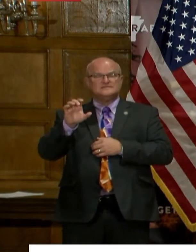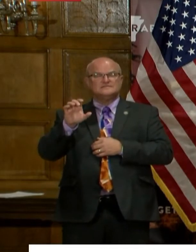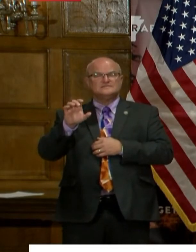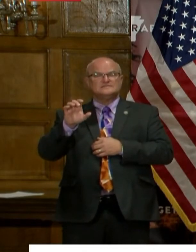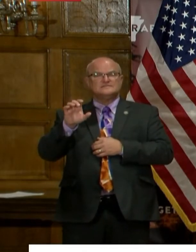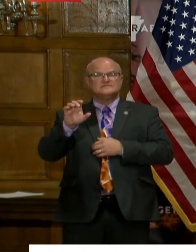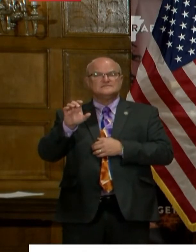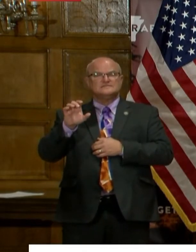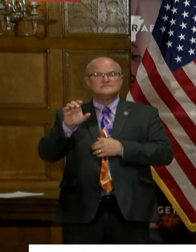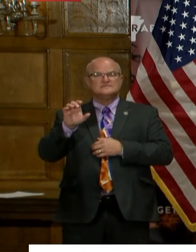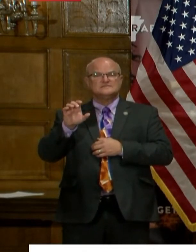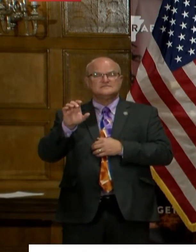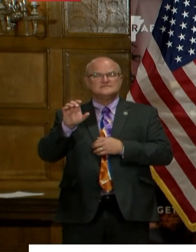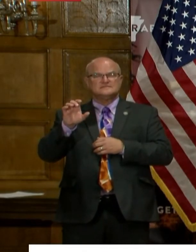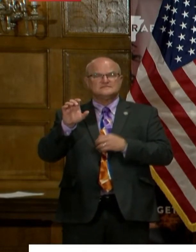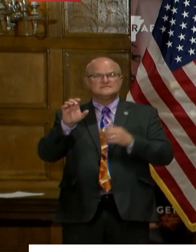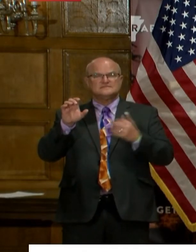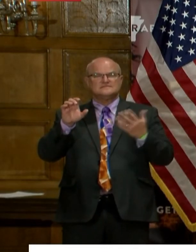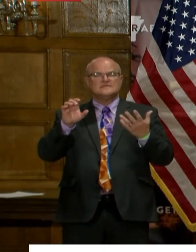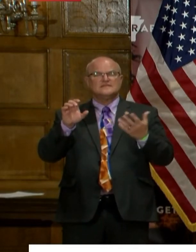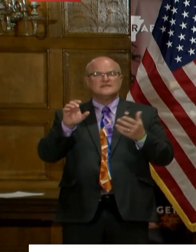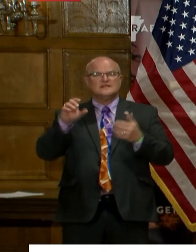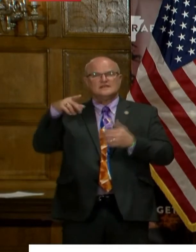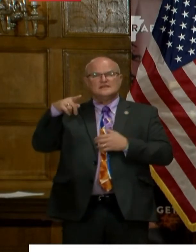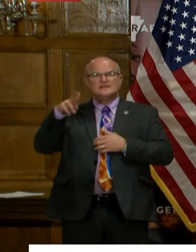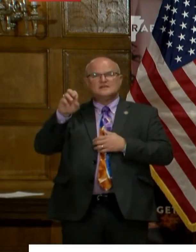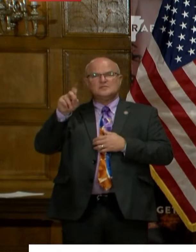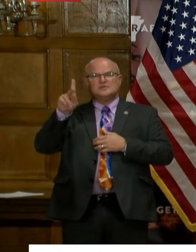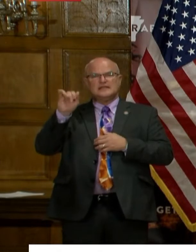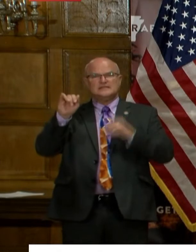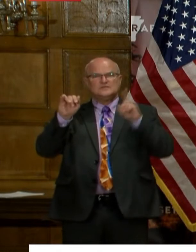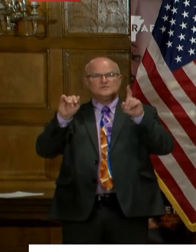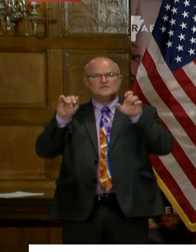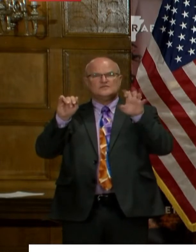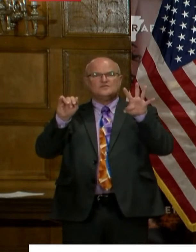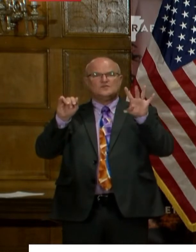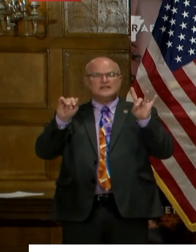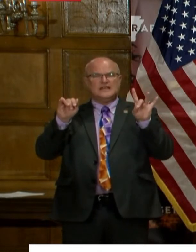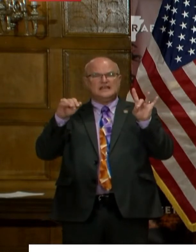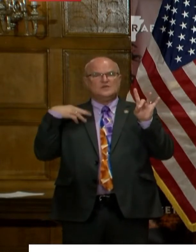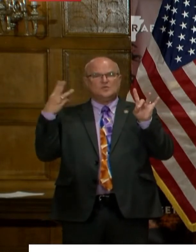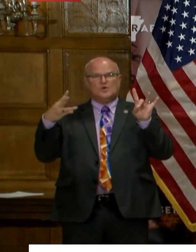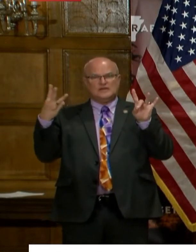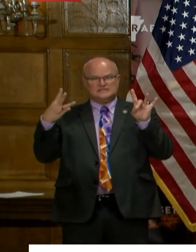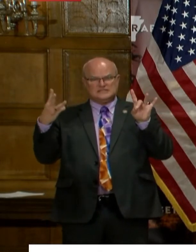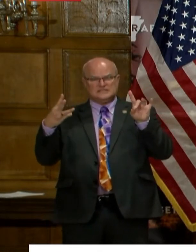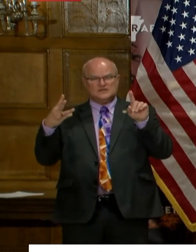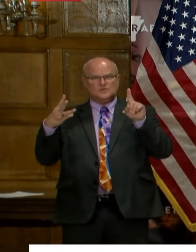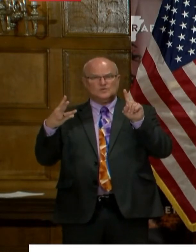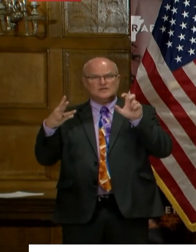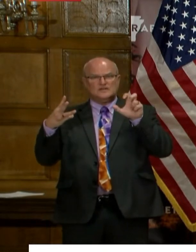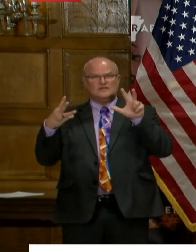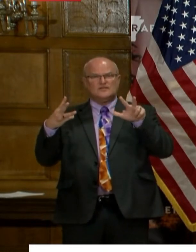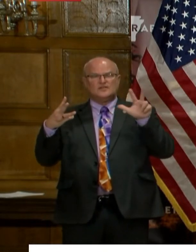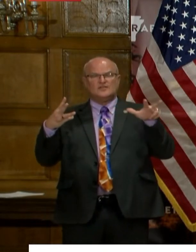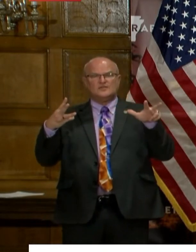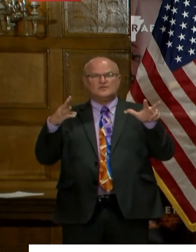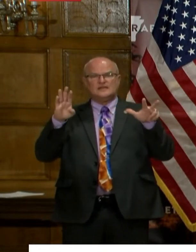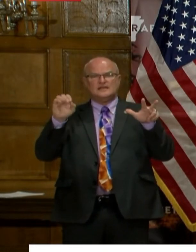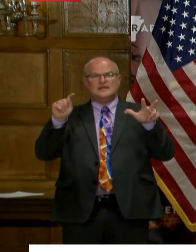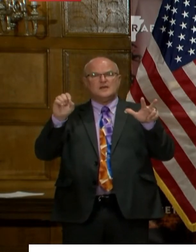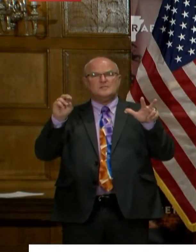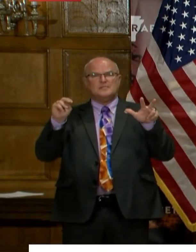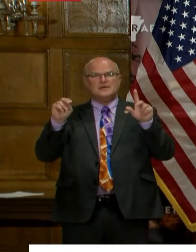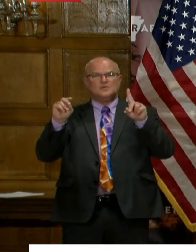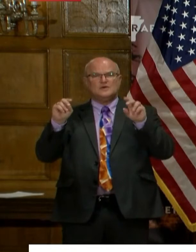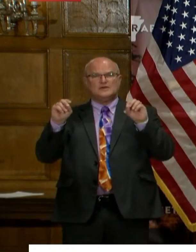decreasing order of number. Pulaski at 148, Washington 133, and Benton